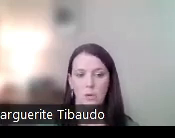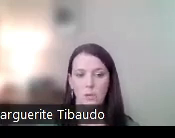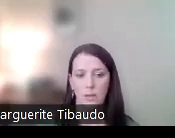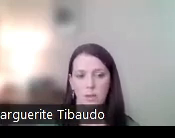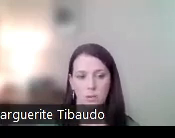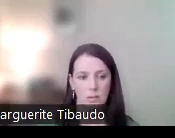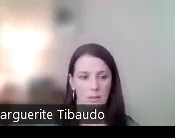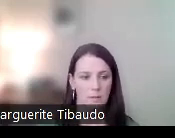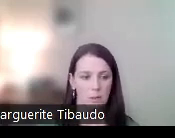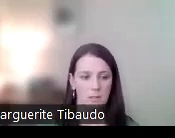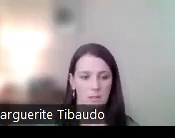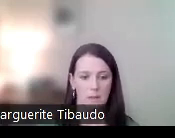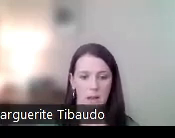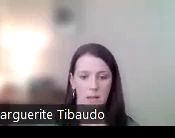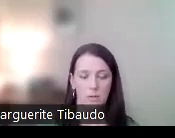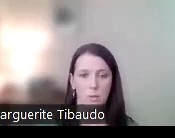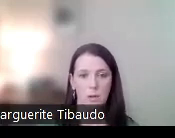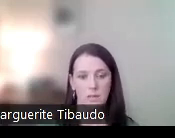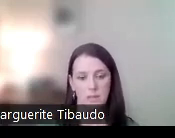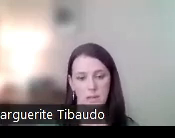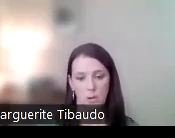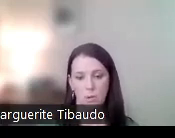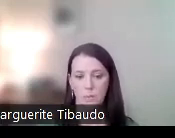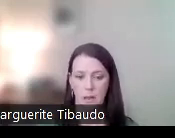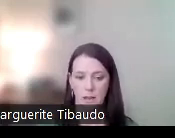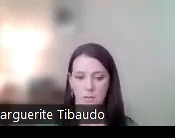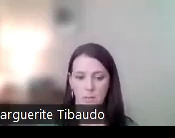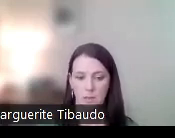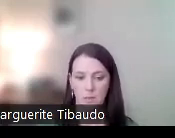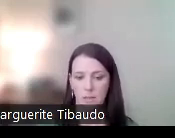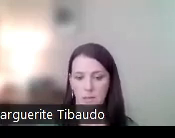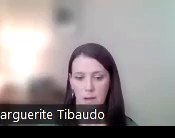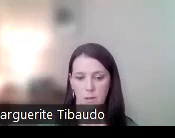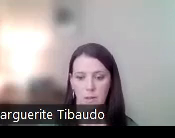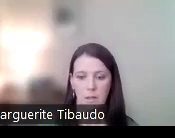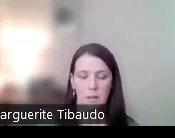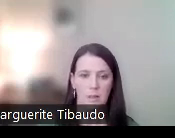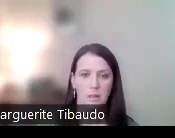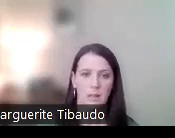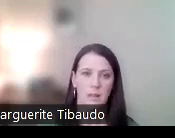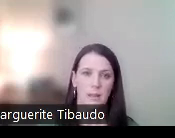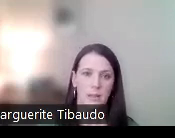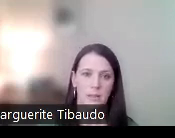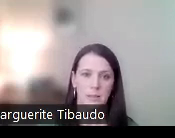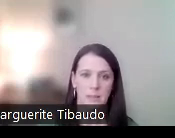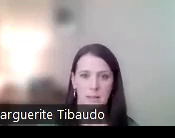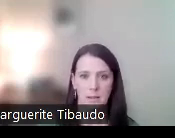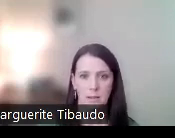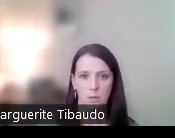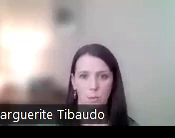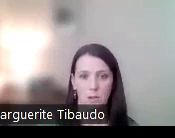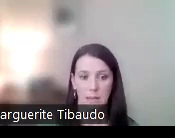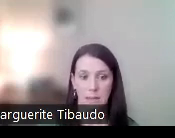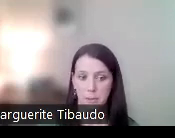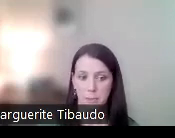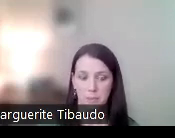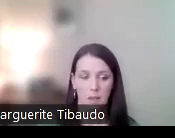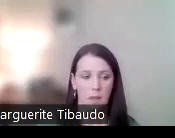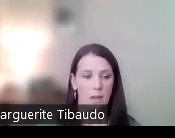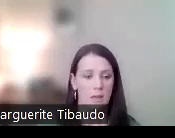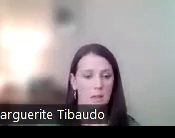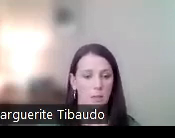Here's a quote from an adult living with CVI, and if you want to see the whole blog from Nicola McDowell, the link is in the work